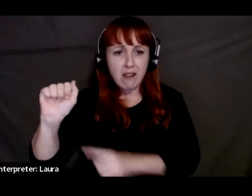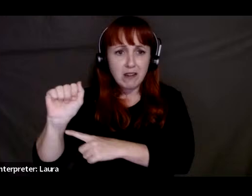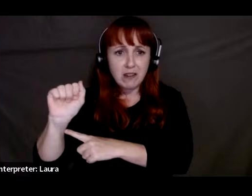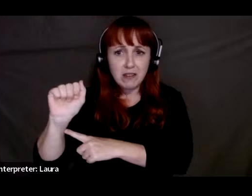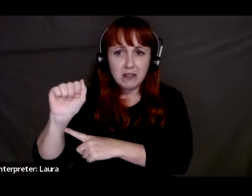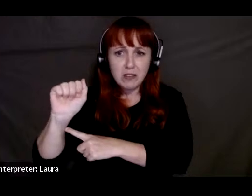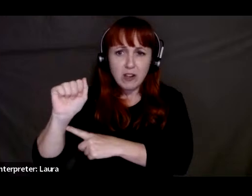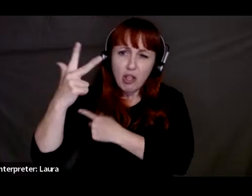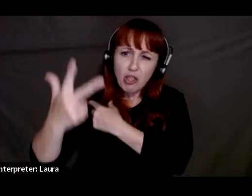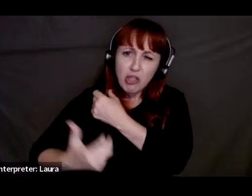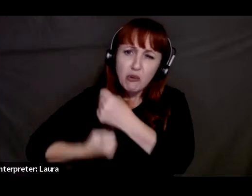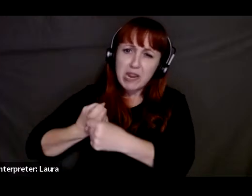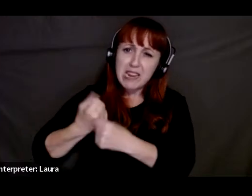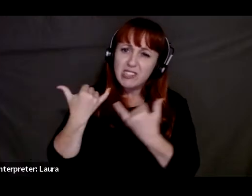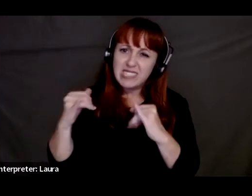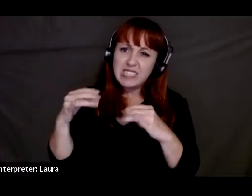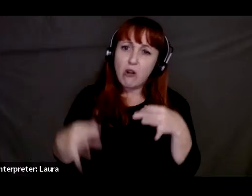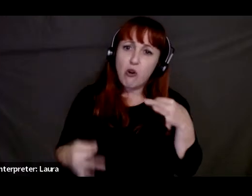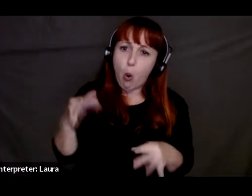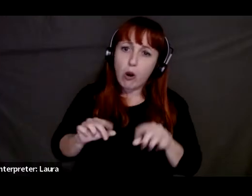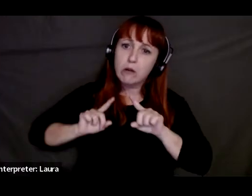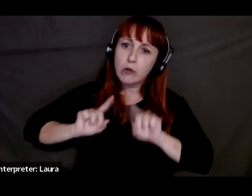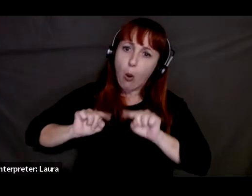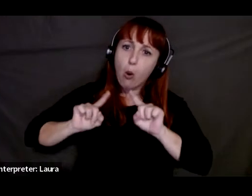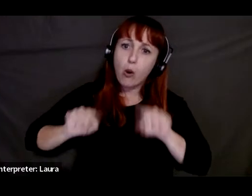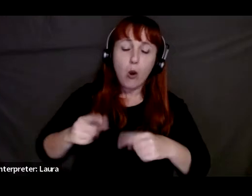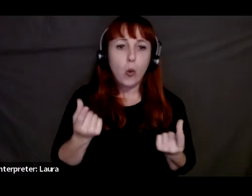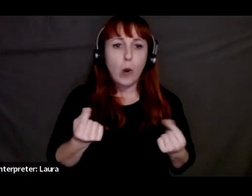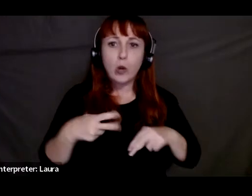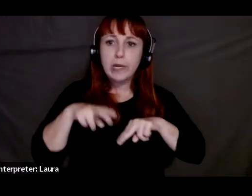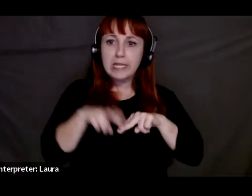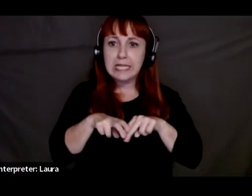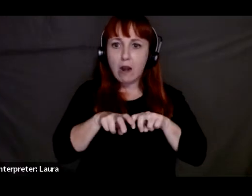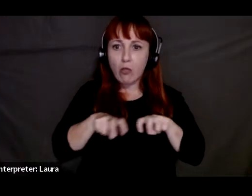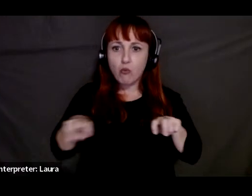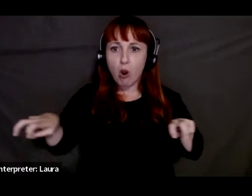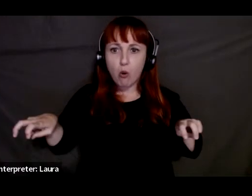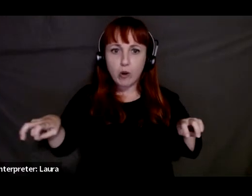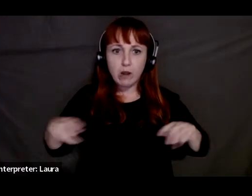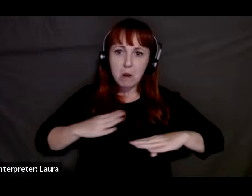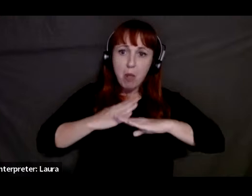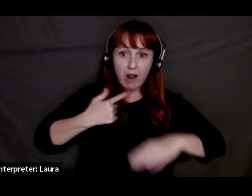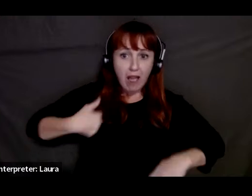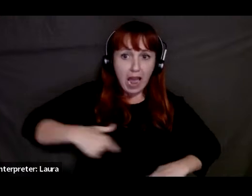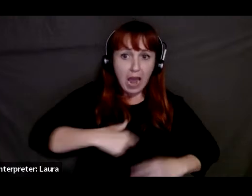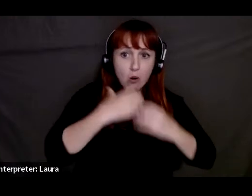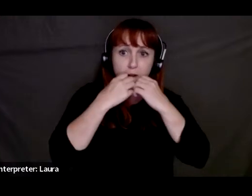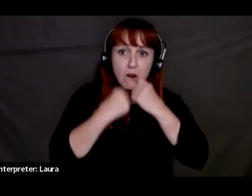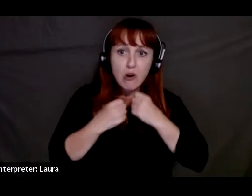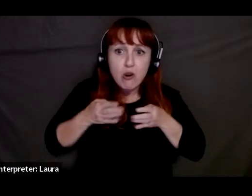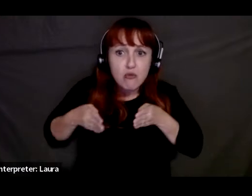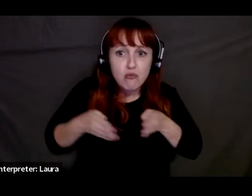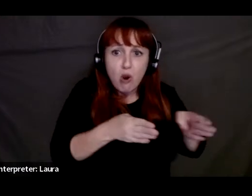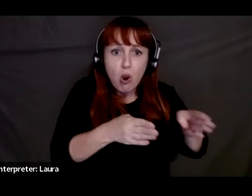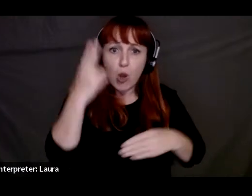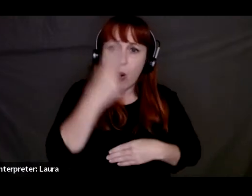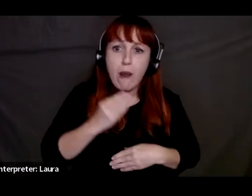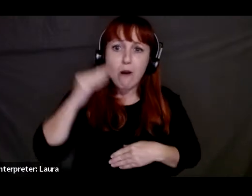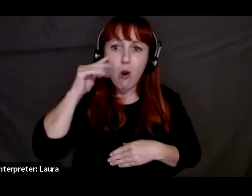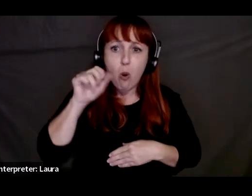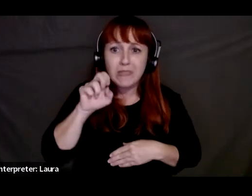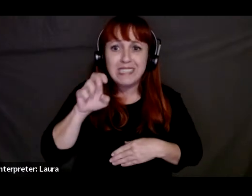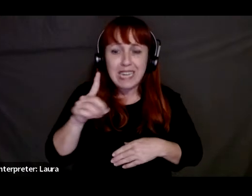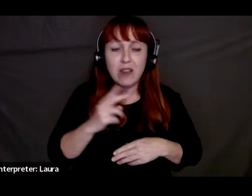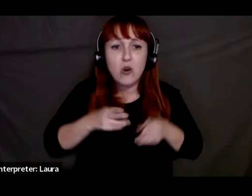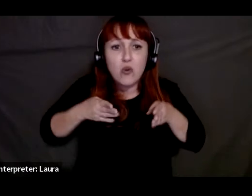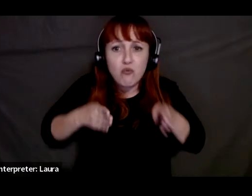Three years still in court. And all we did was sit on the road, our road, Hawaiian Homestead Road,